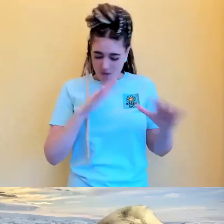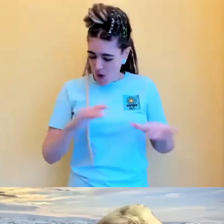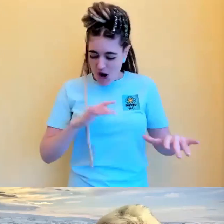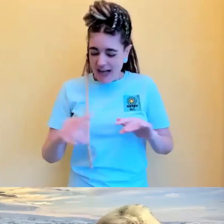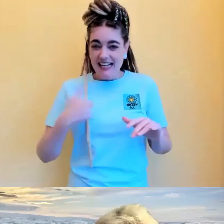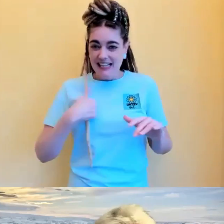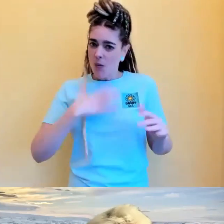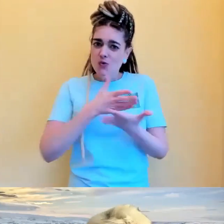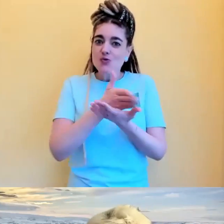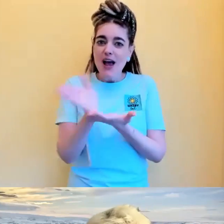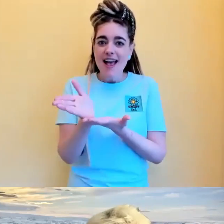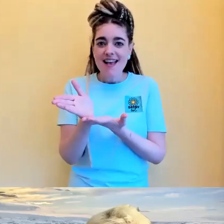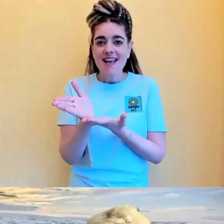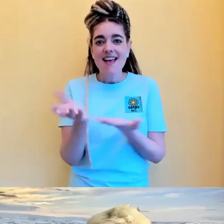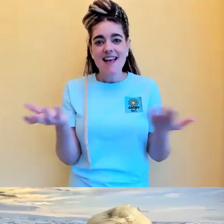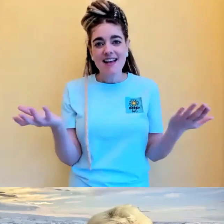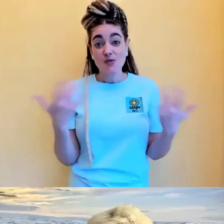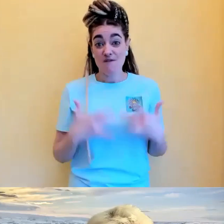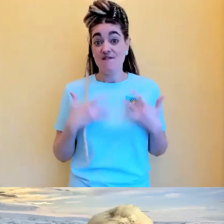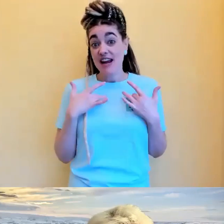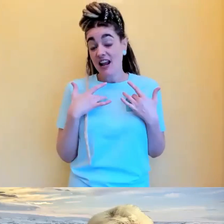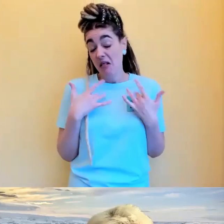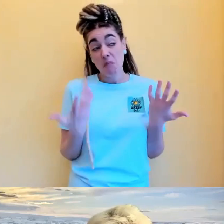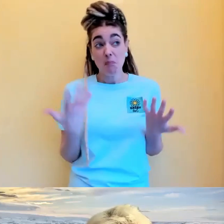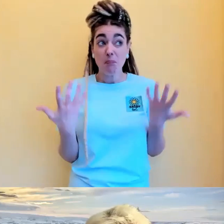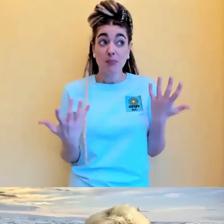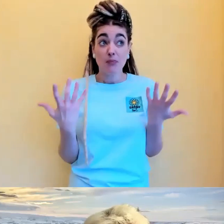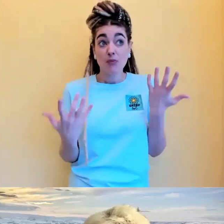I think it could have an online